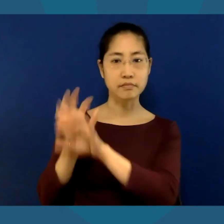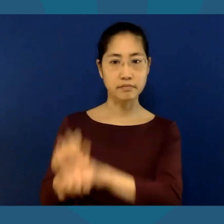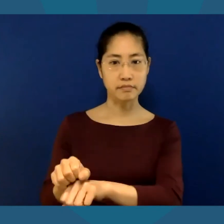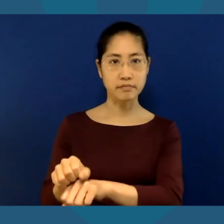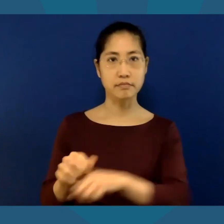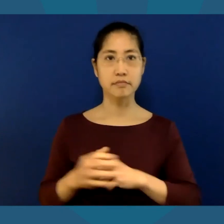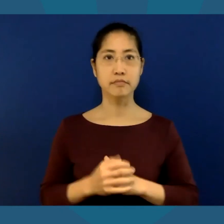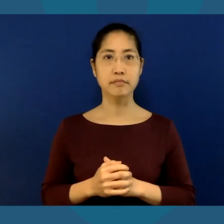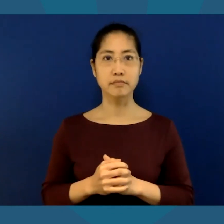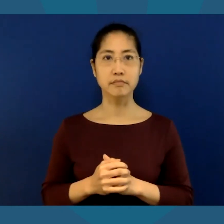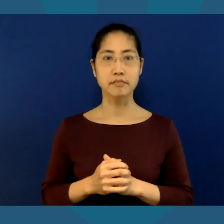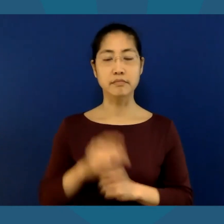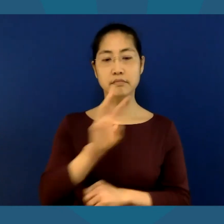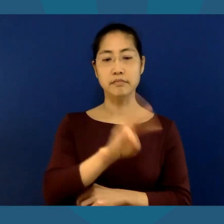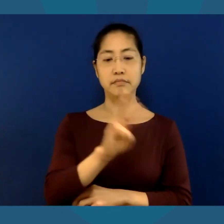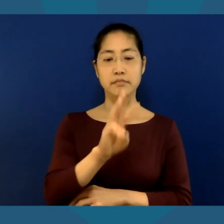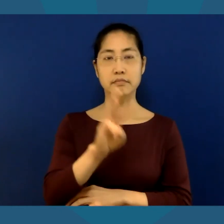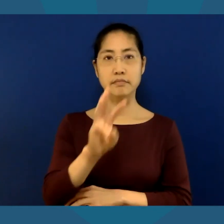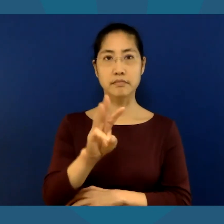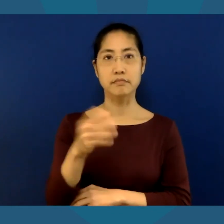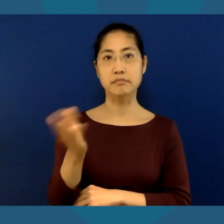Campaign funding, traditional.